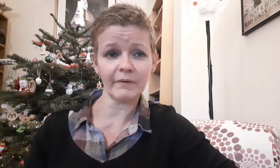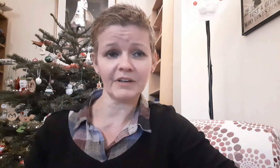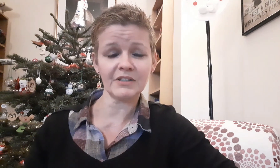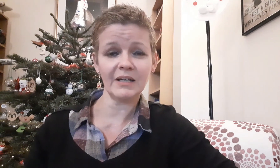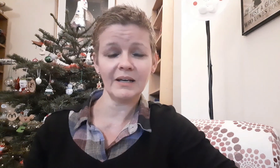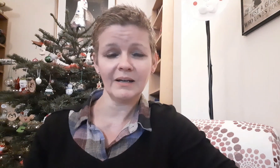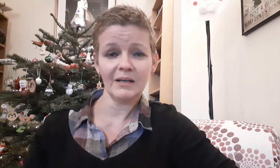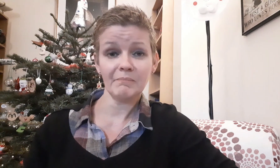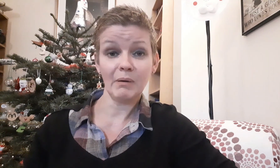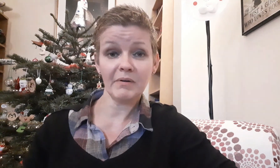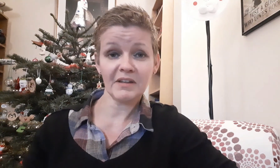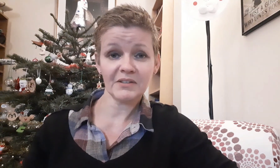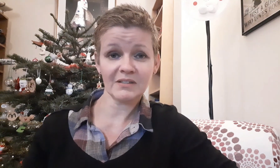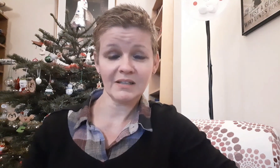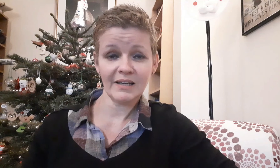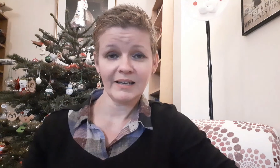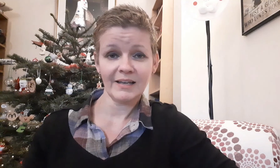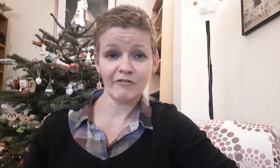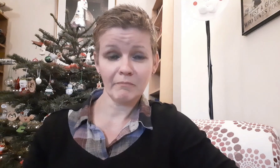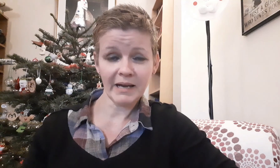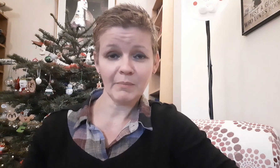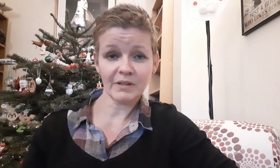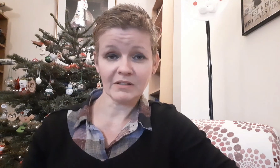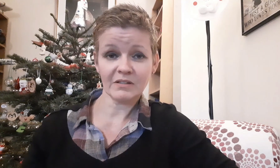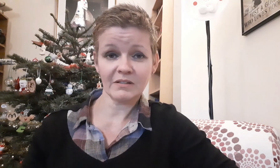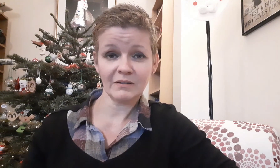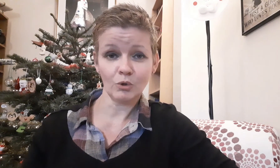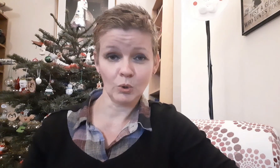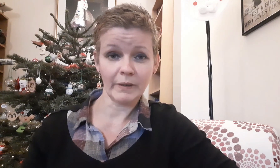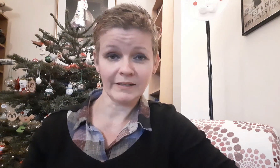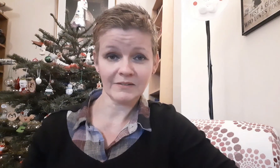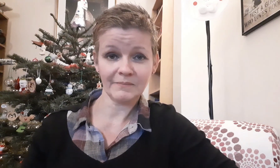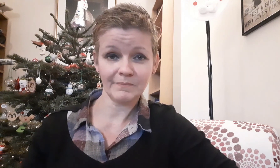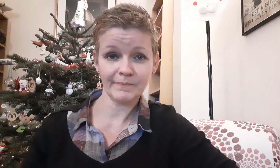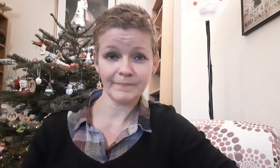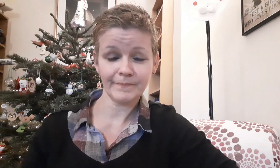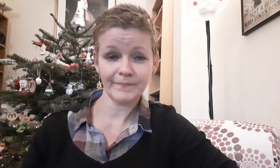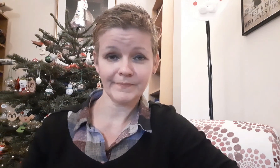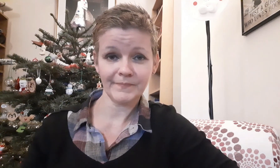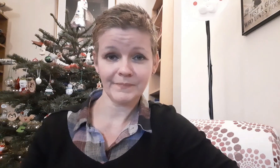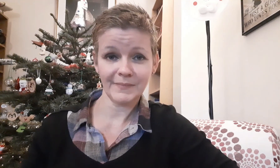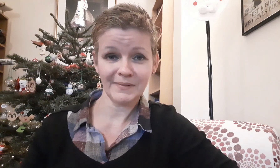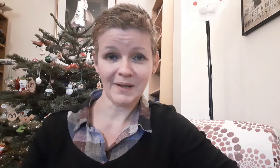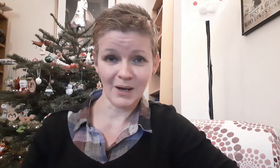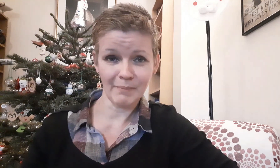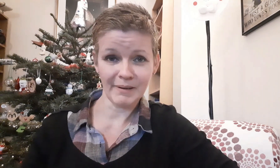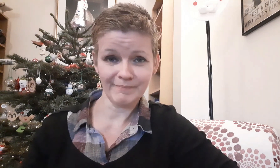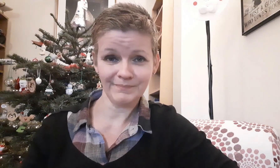Spirit be with us and remain with us always. Amen.